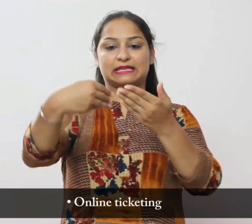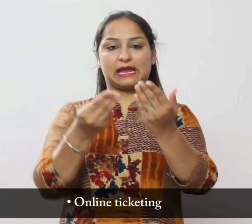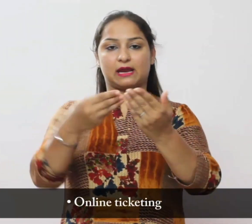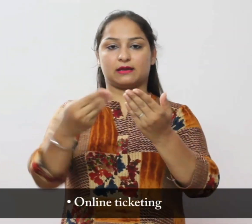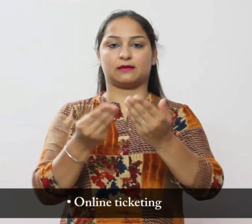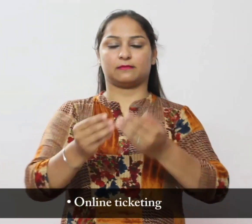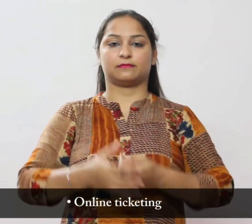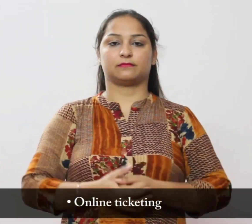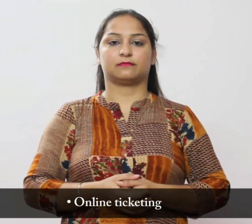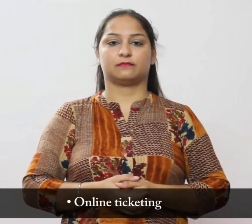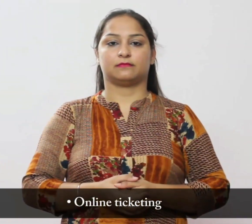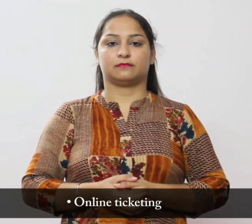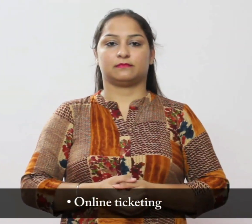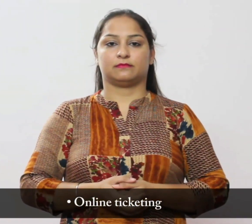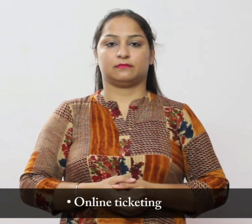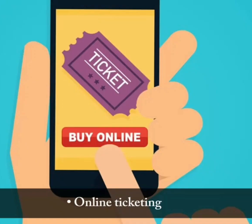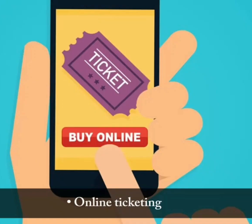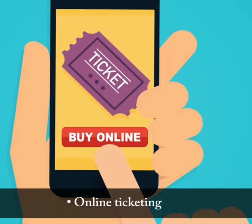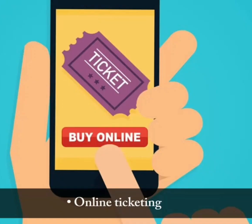online ticketing,